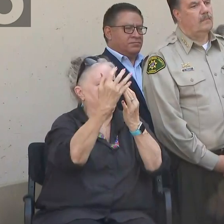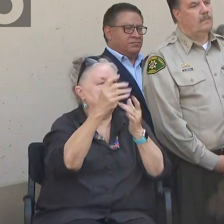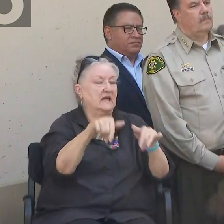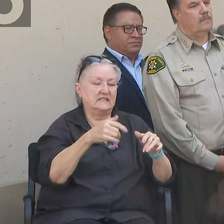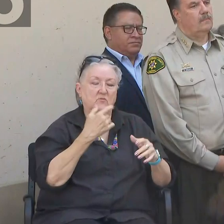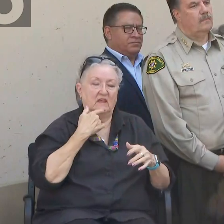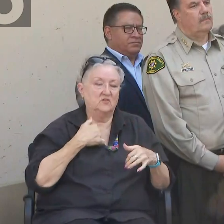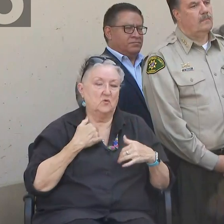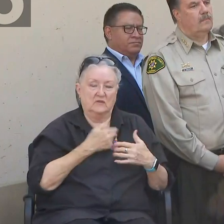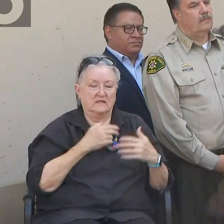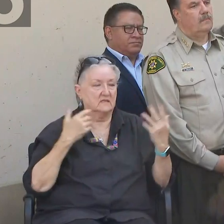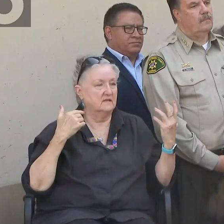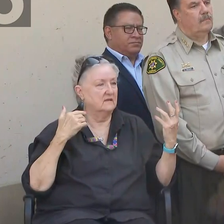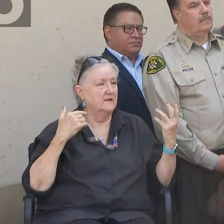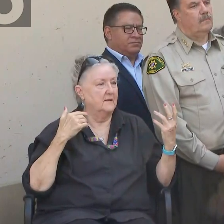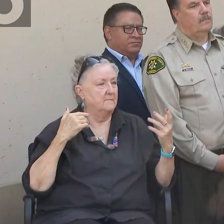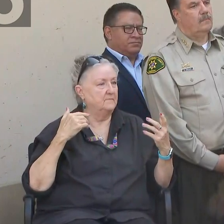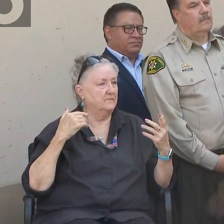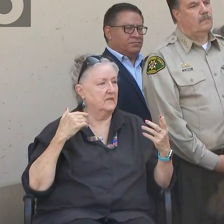us.